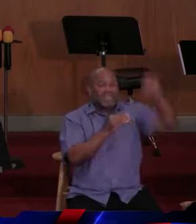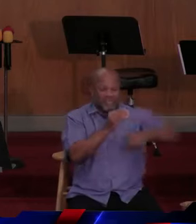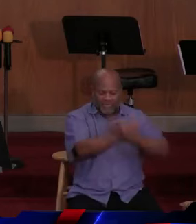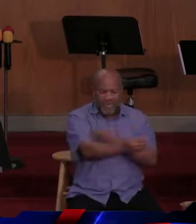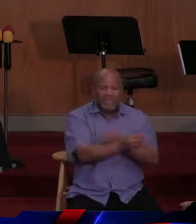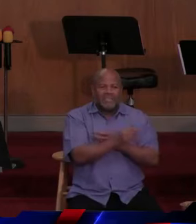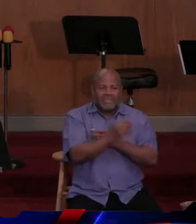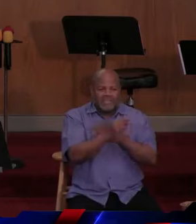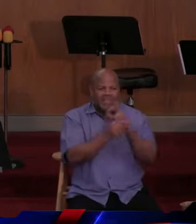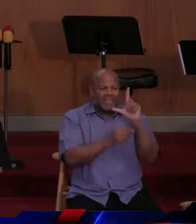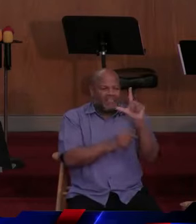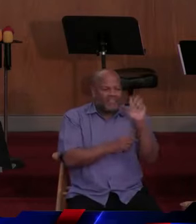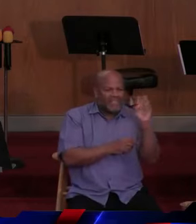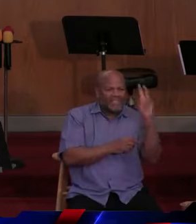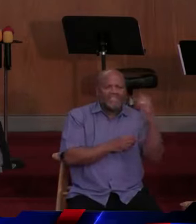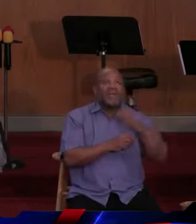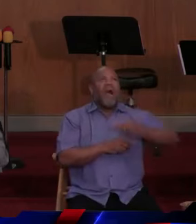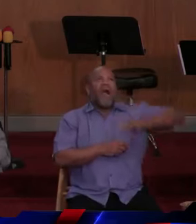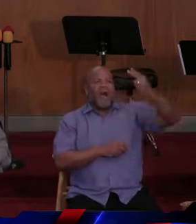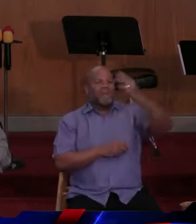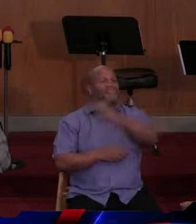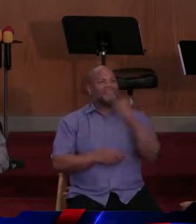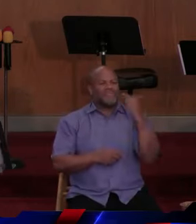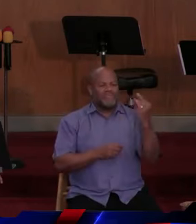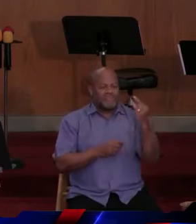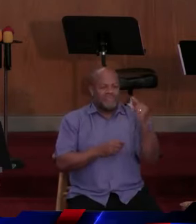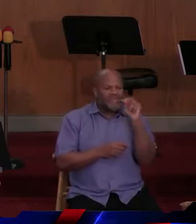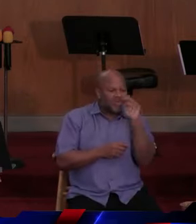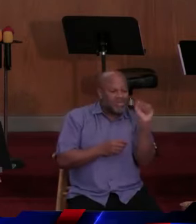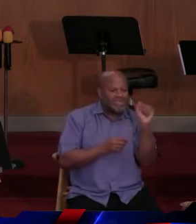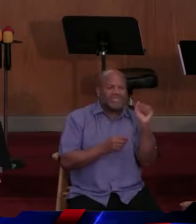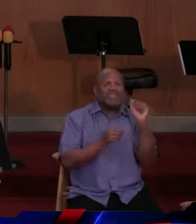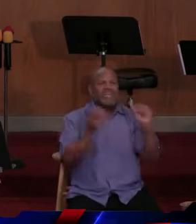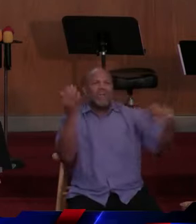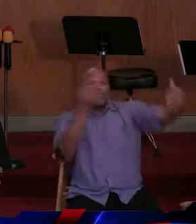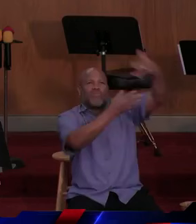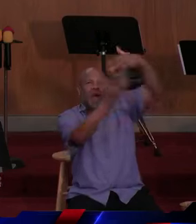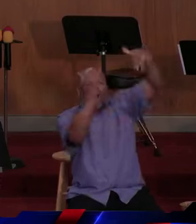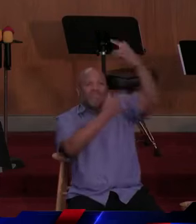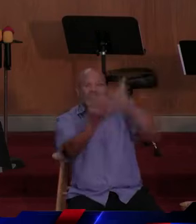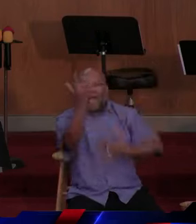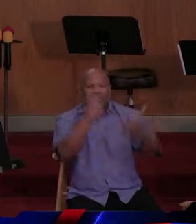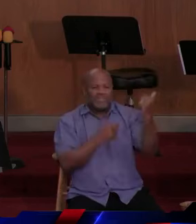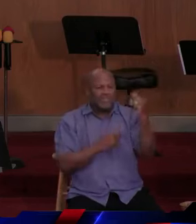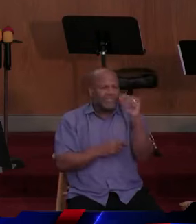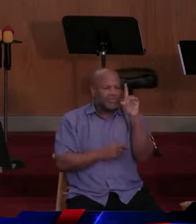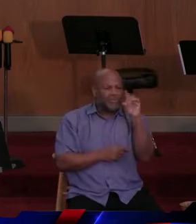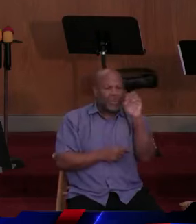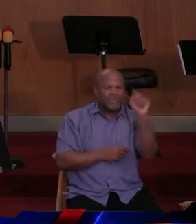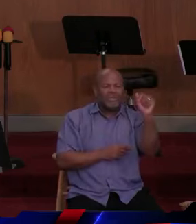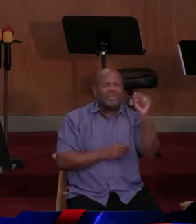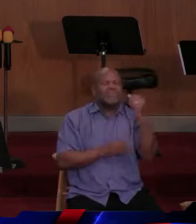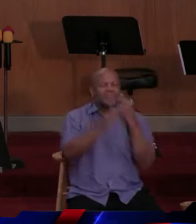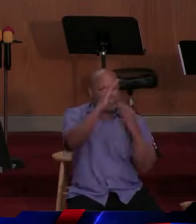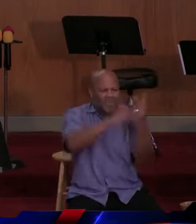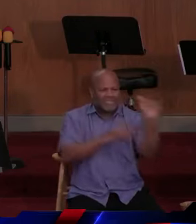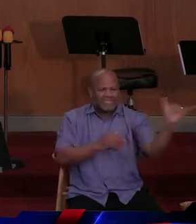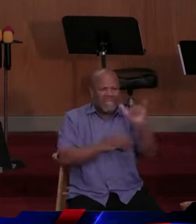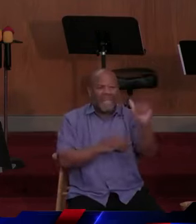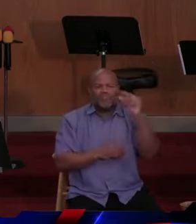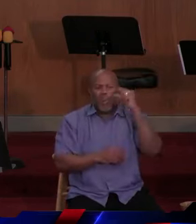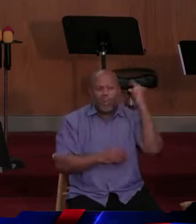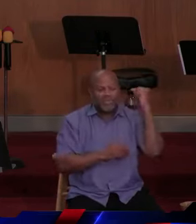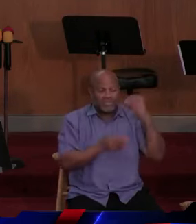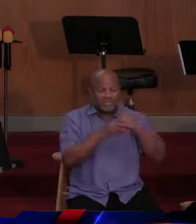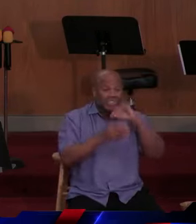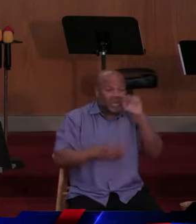high priest. In Numbers, he's the cloud of fire. In Deuteronomy, he's the prophet like Moses. In Joshua,